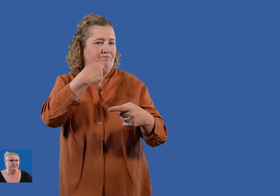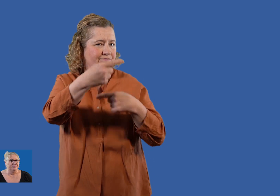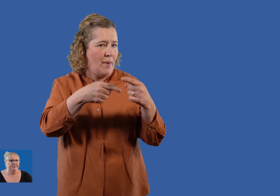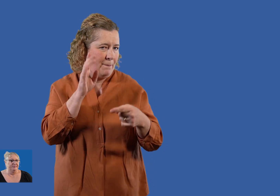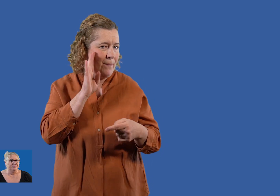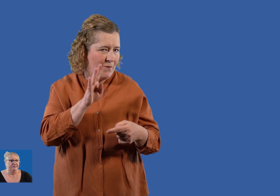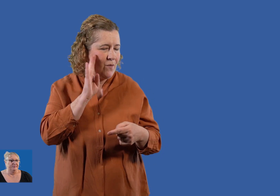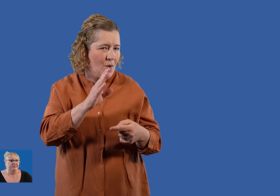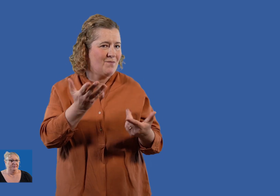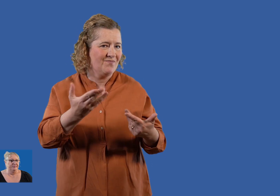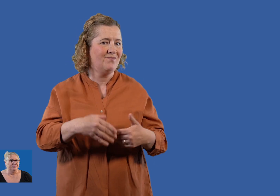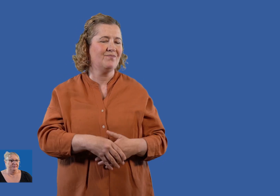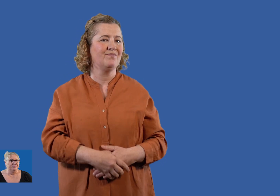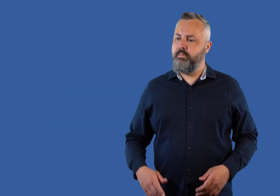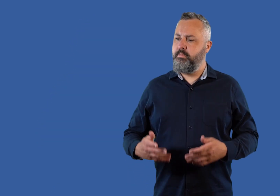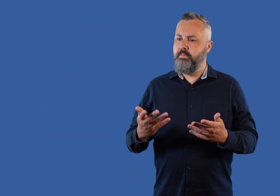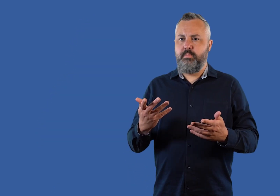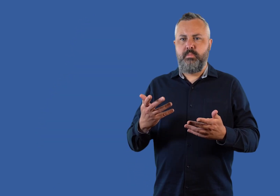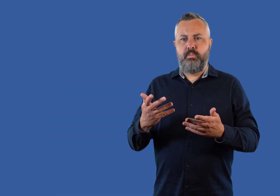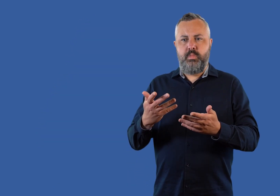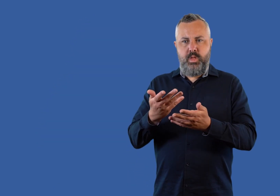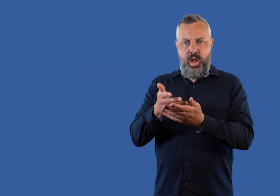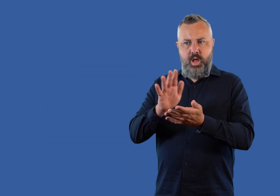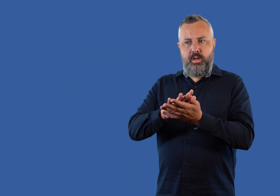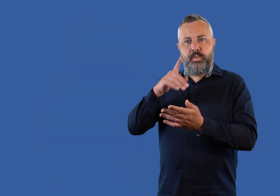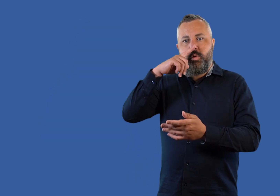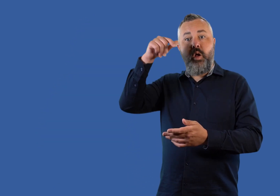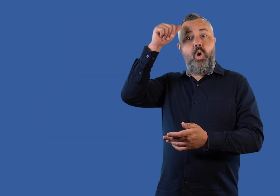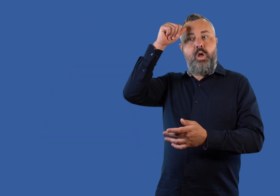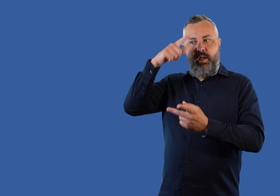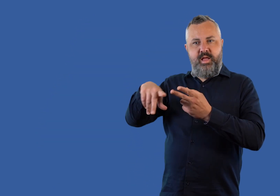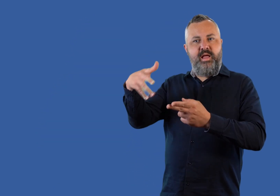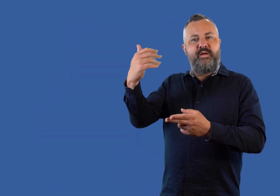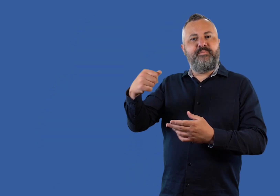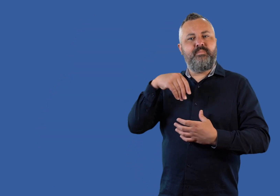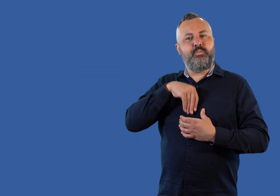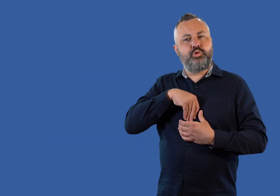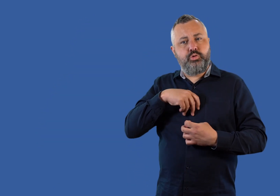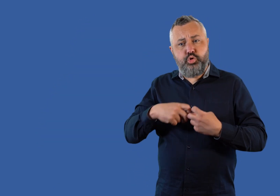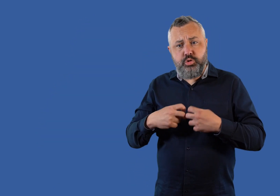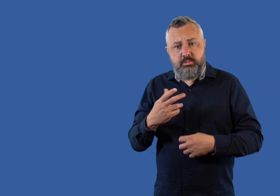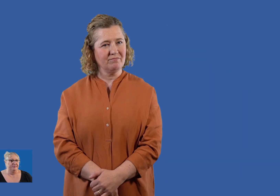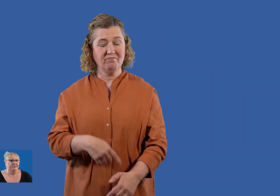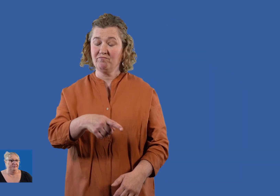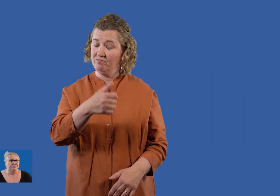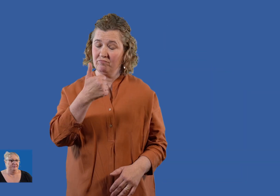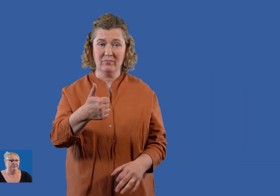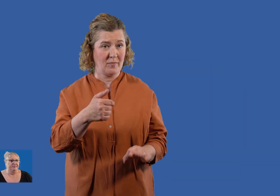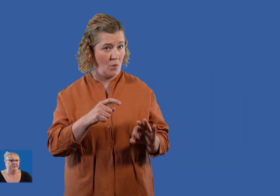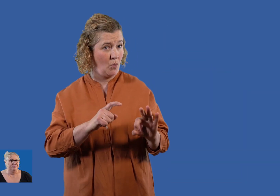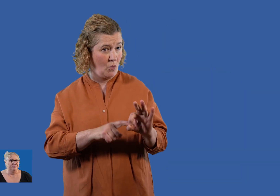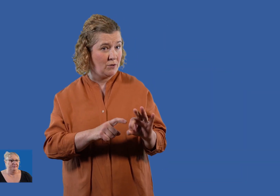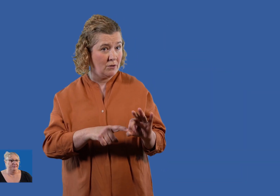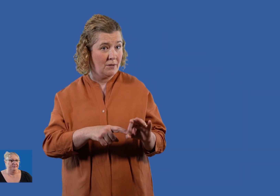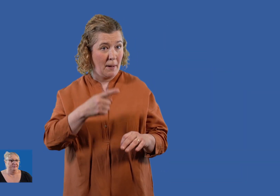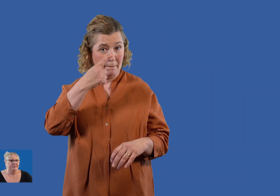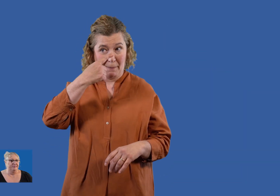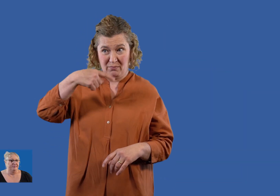example. So do people know if they have a personality disorder? That's a great question. People